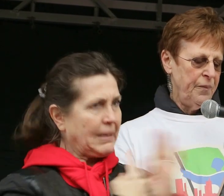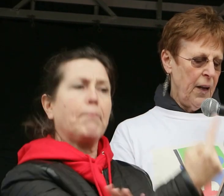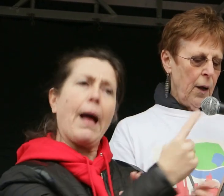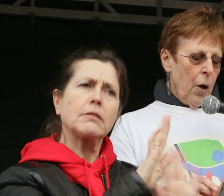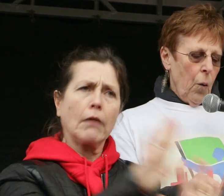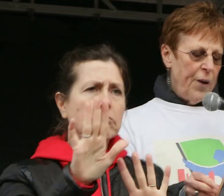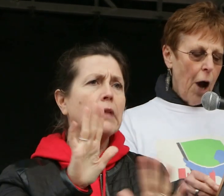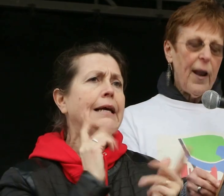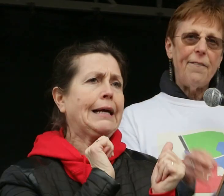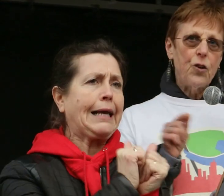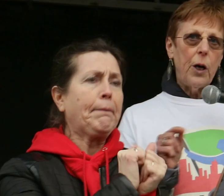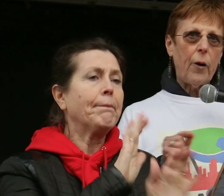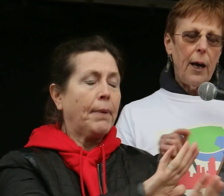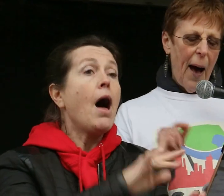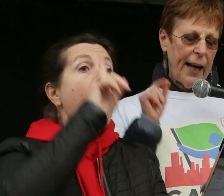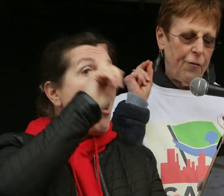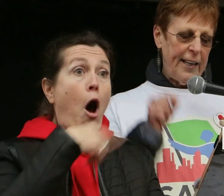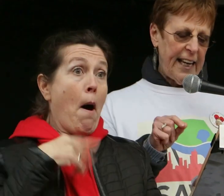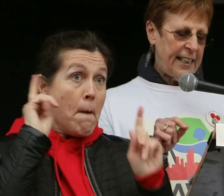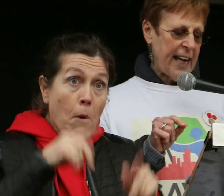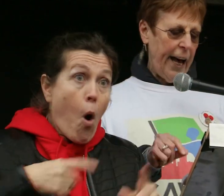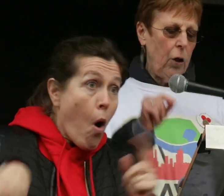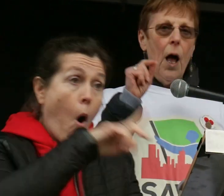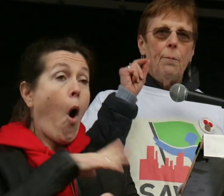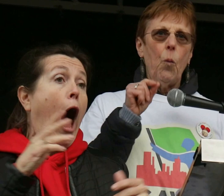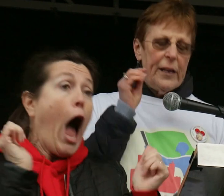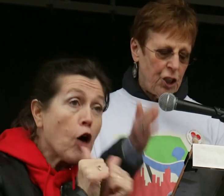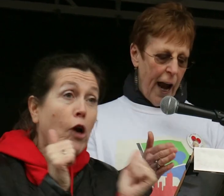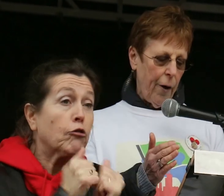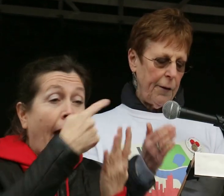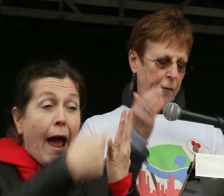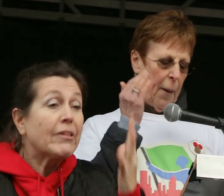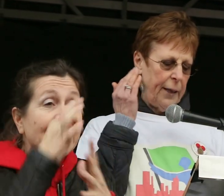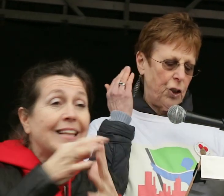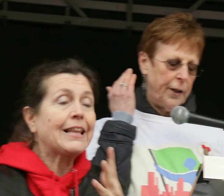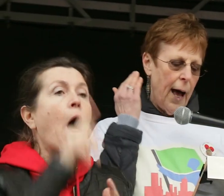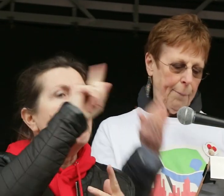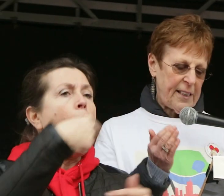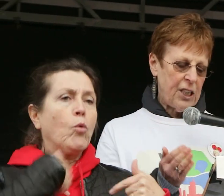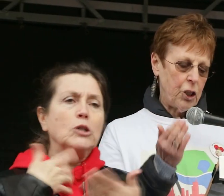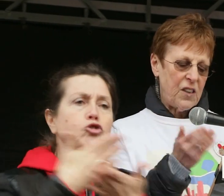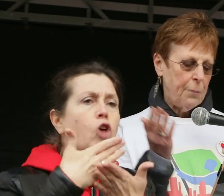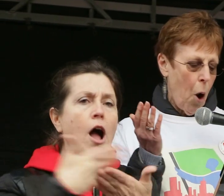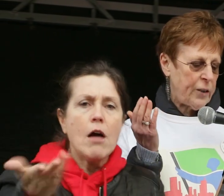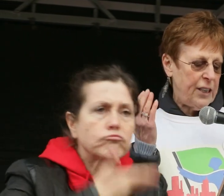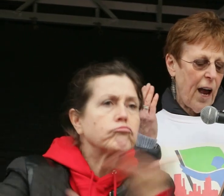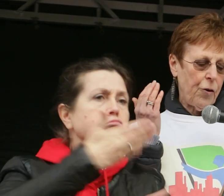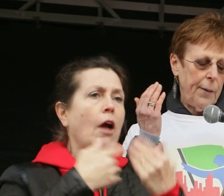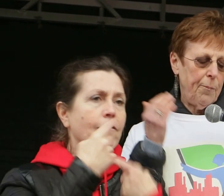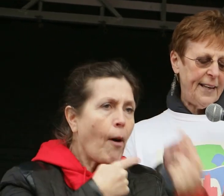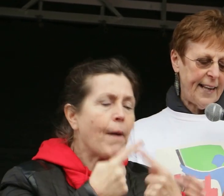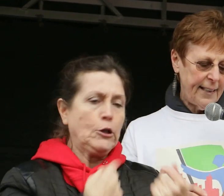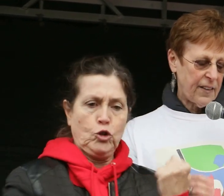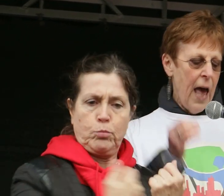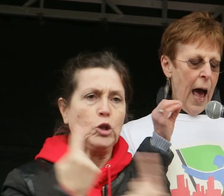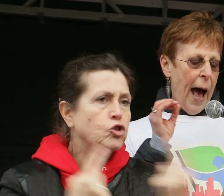independence. We don't have to agree about every detail, but we share information, a petition, support each other